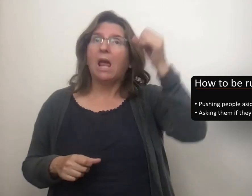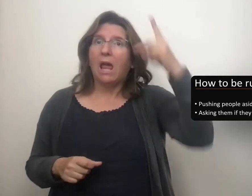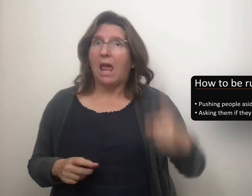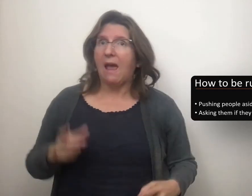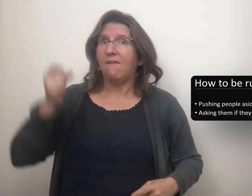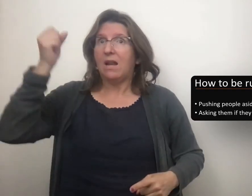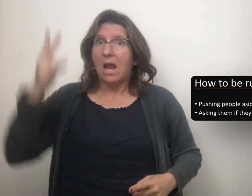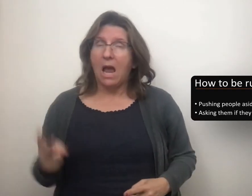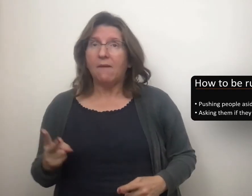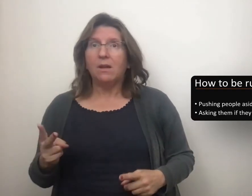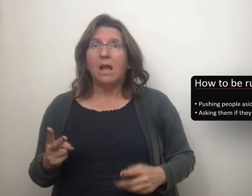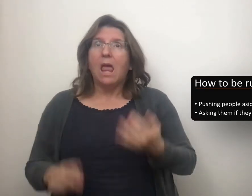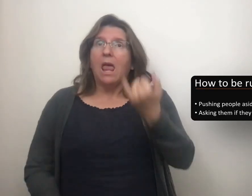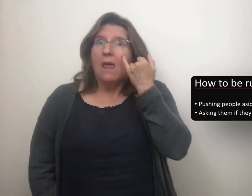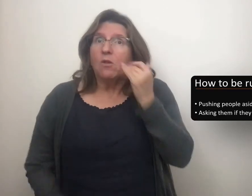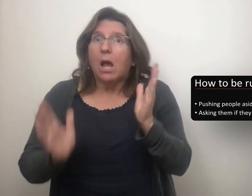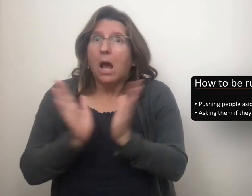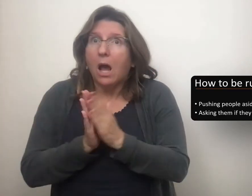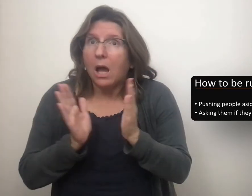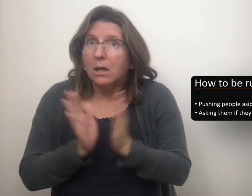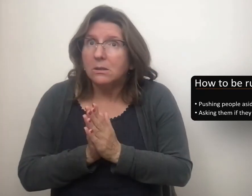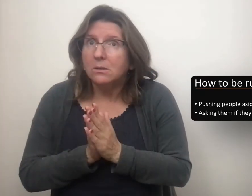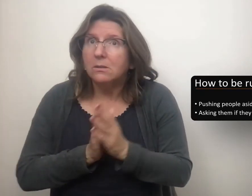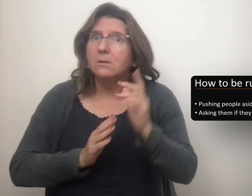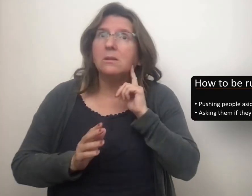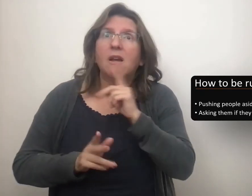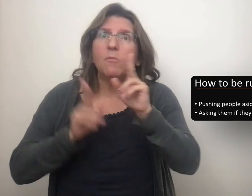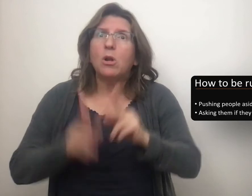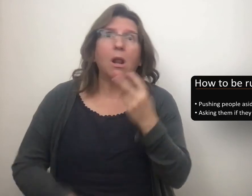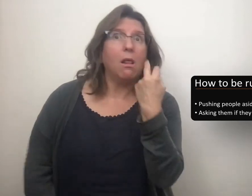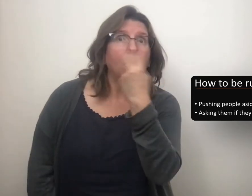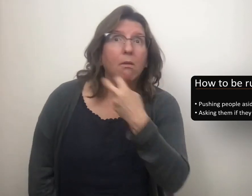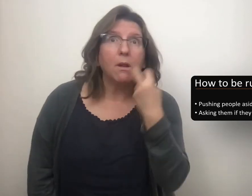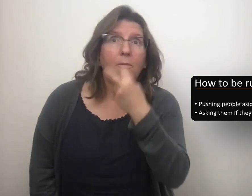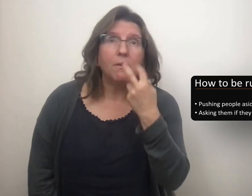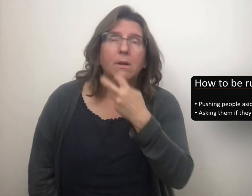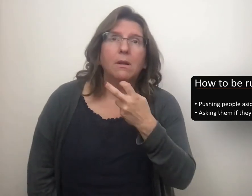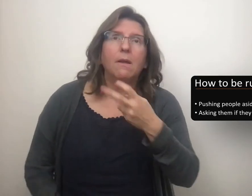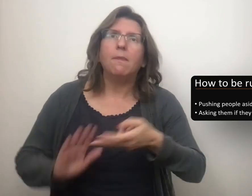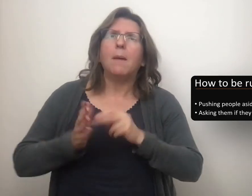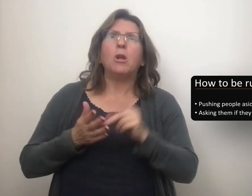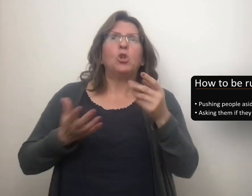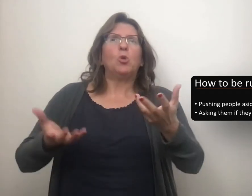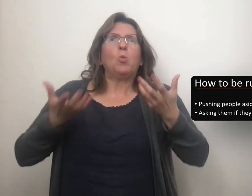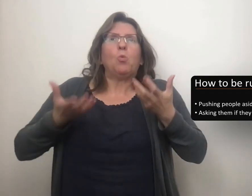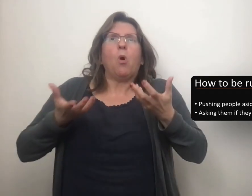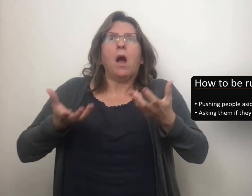of communication on the shoulders of the deaf person. They need to speech read you. That's not